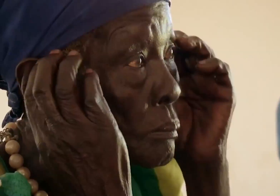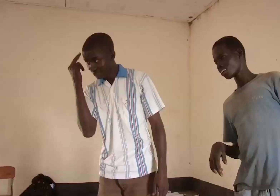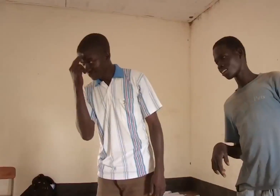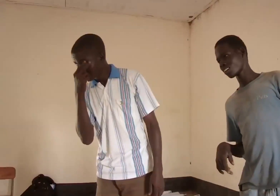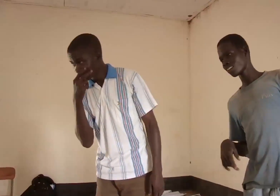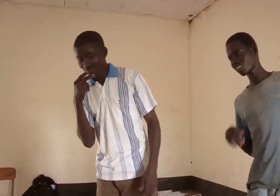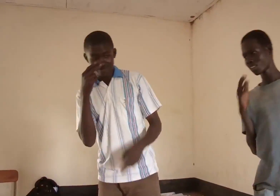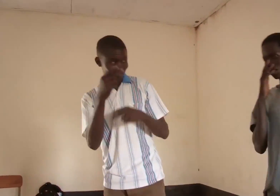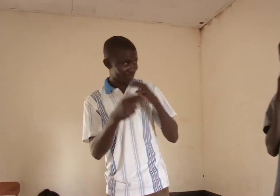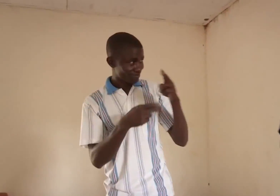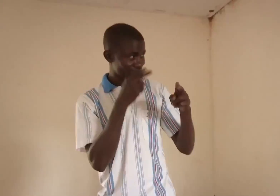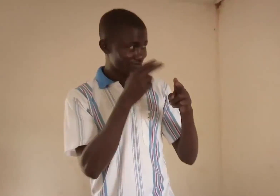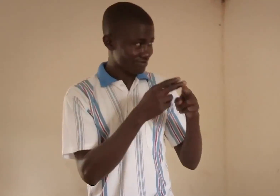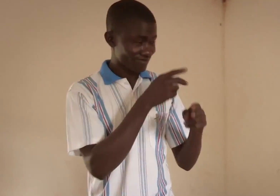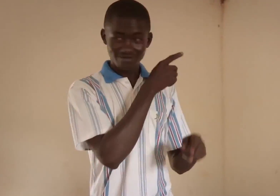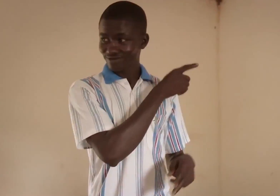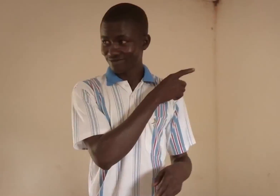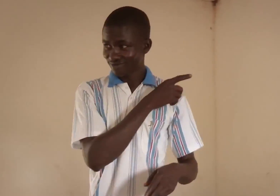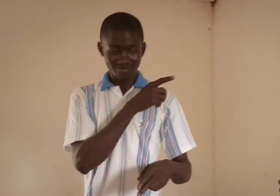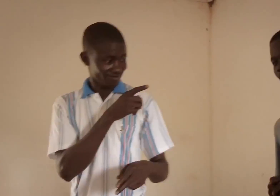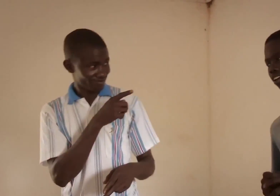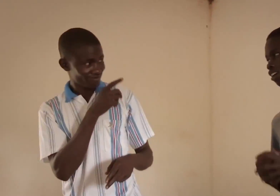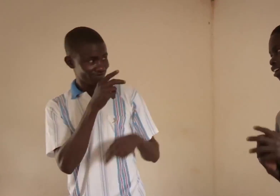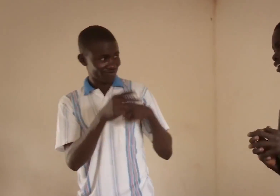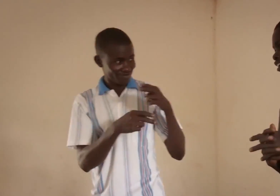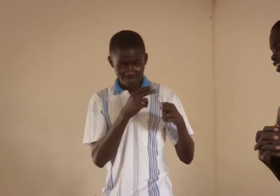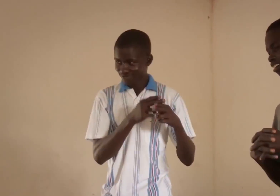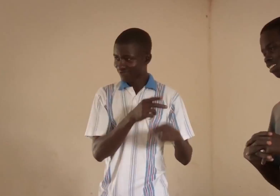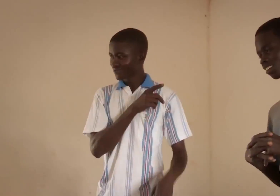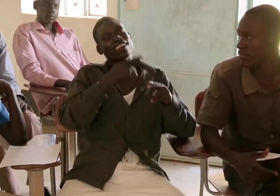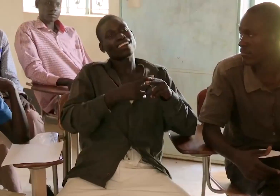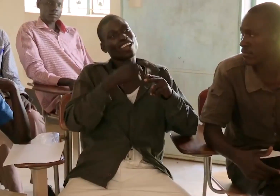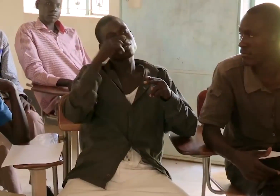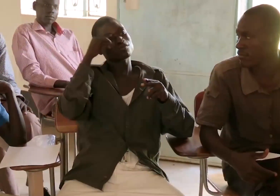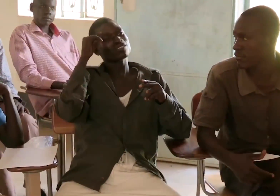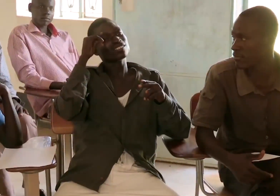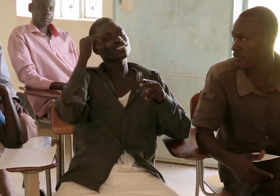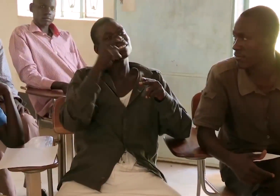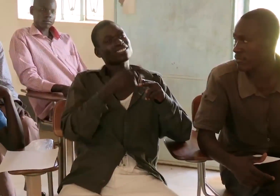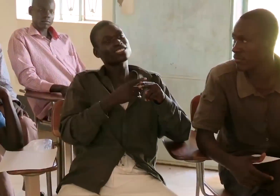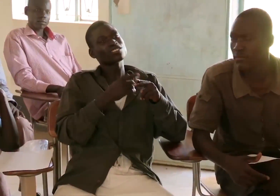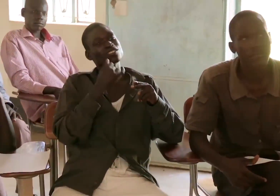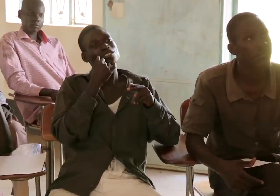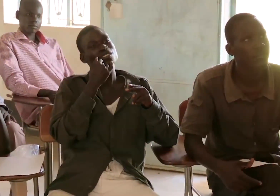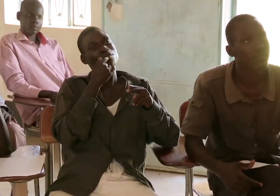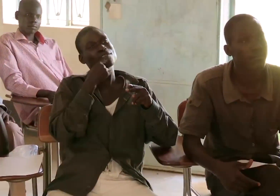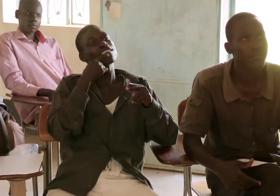4 UK show called unreported world. This is just a promo for the full episode Which is airing on Friday, but the whole thing will be available online for